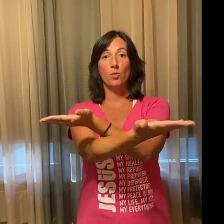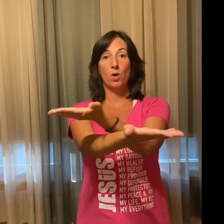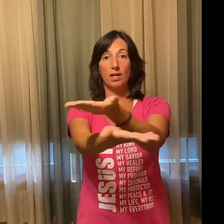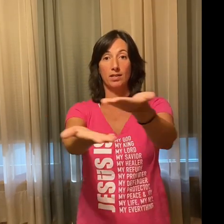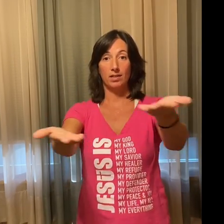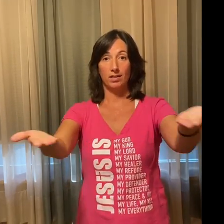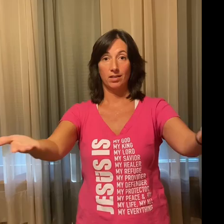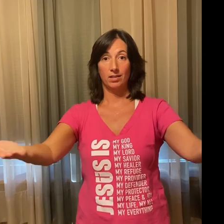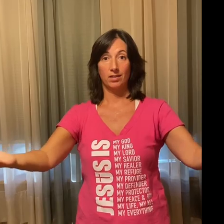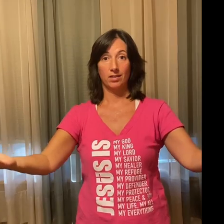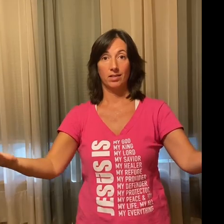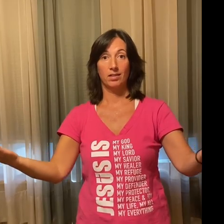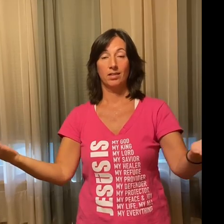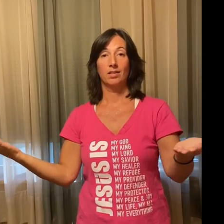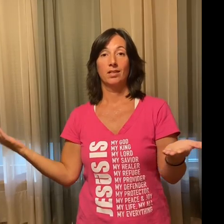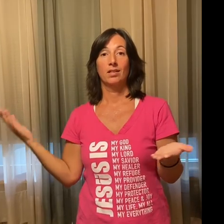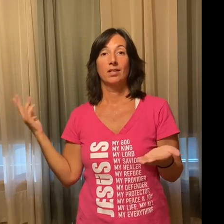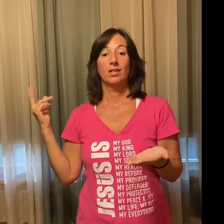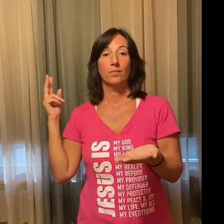everyone